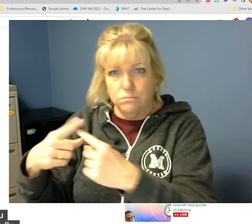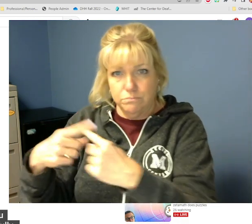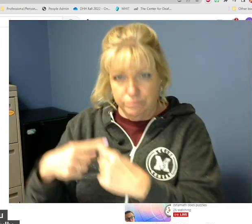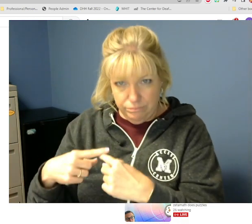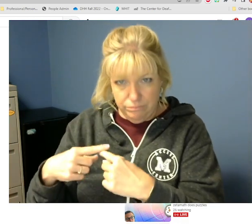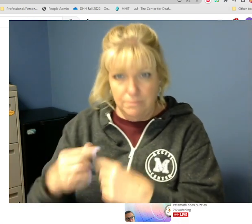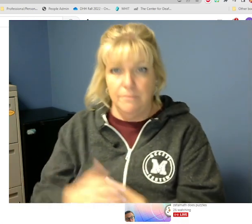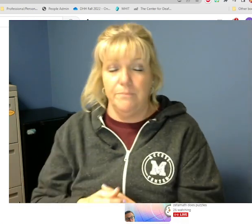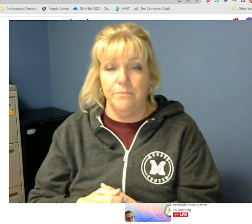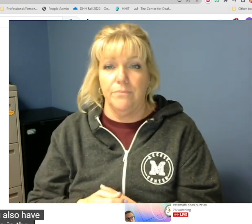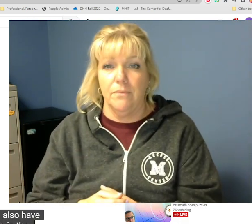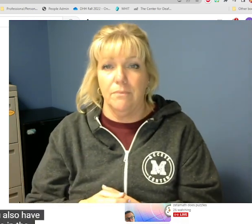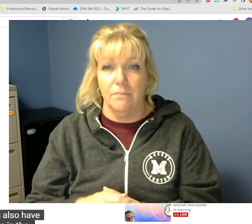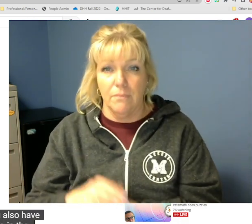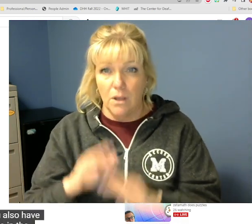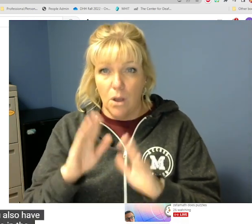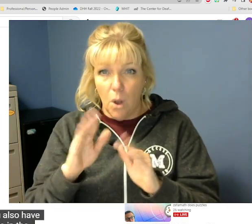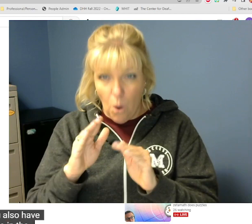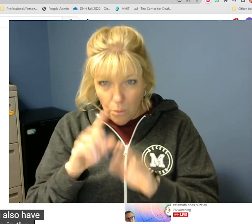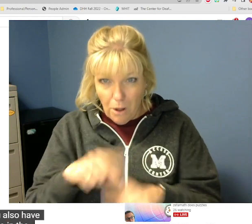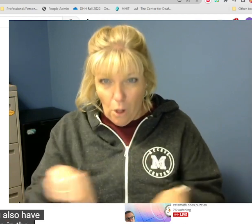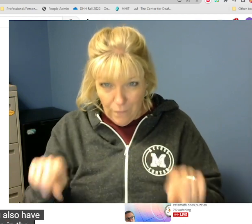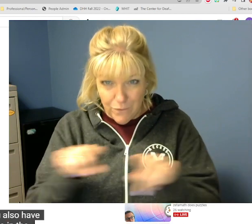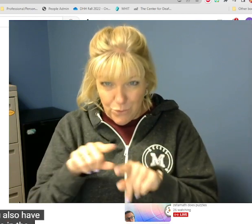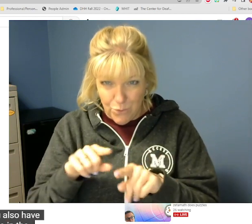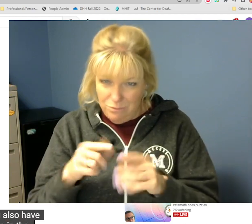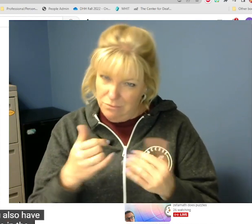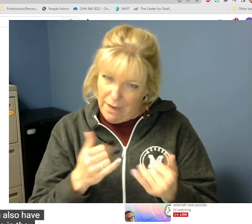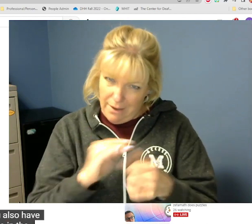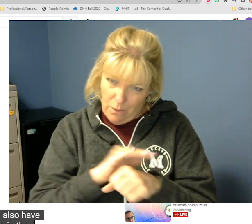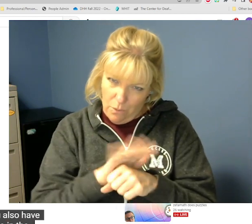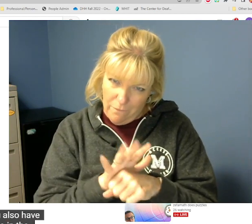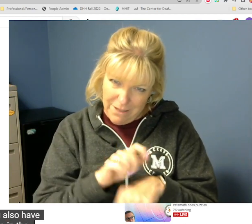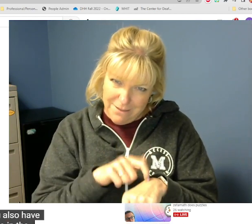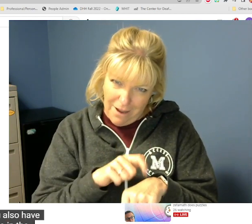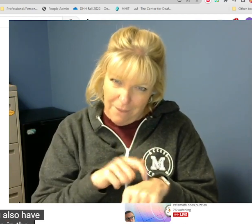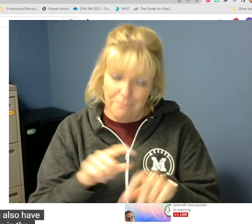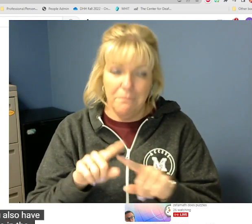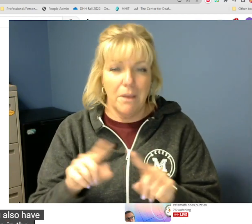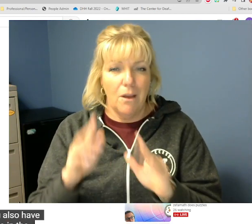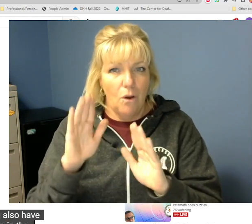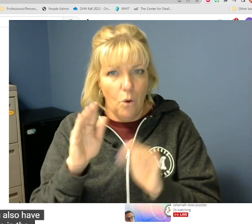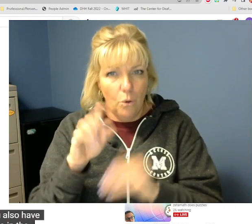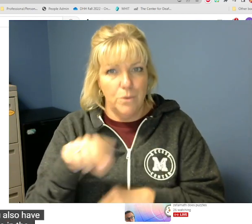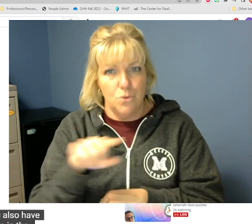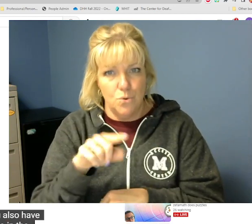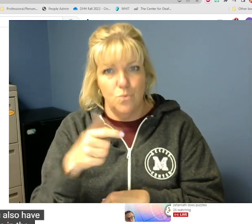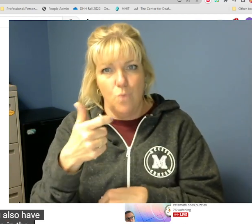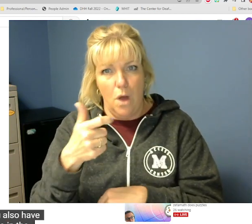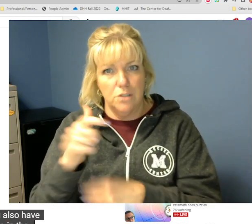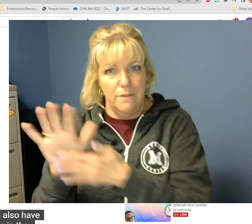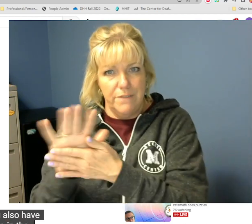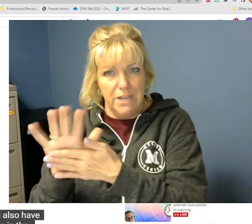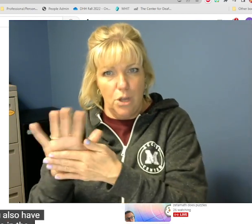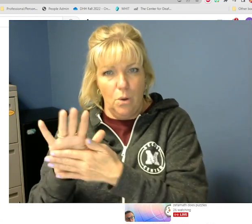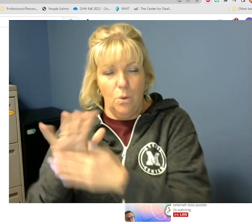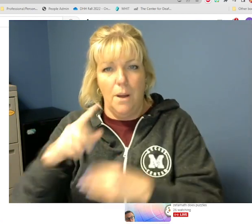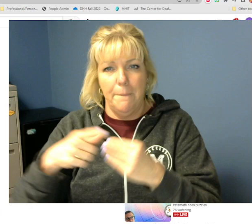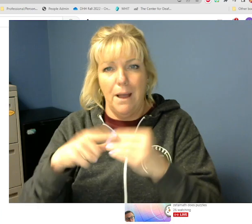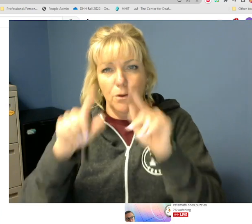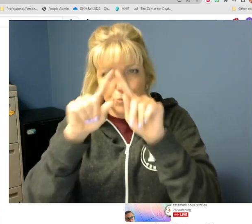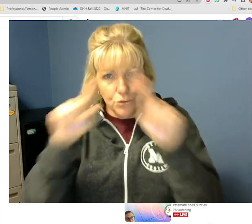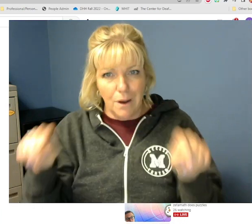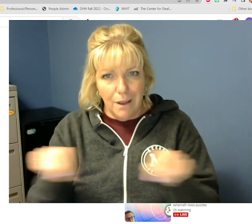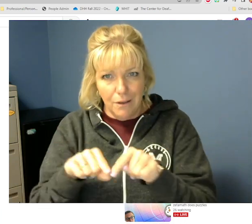all hopefully, as you're going through the modules, you all saw the excerpt of the Triangle Factory video in